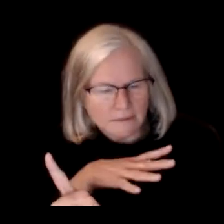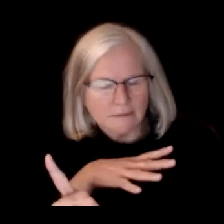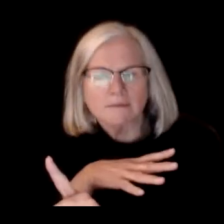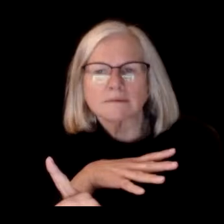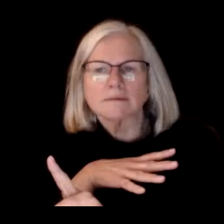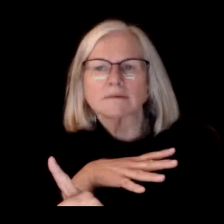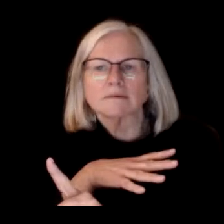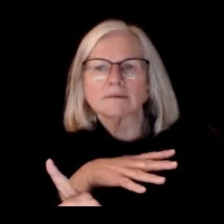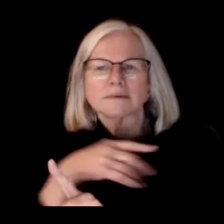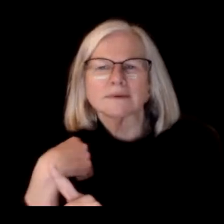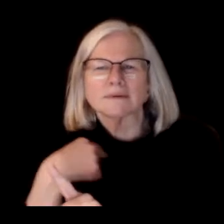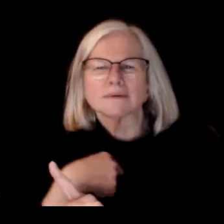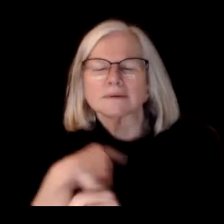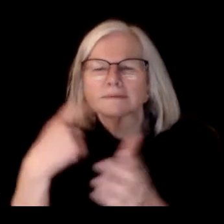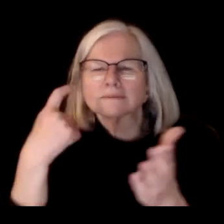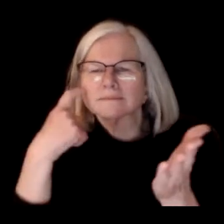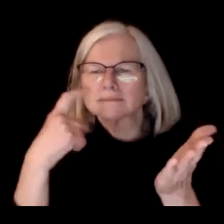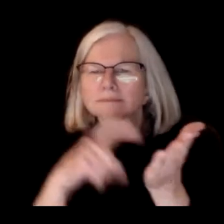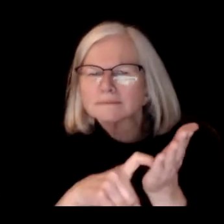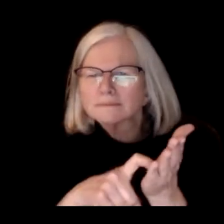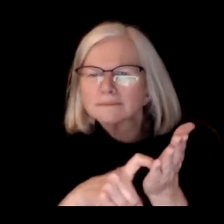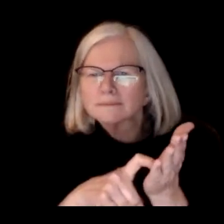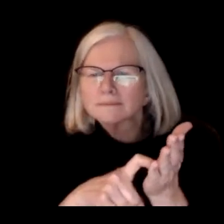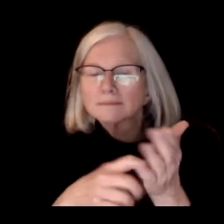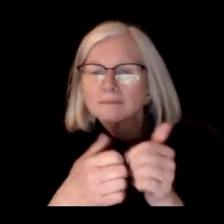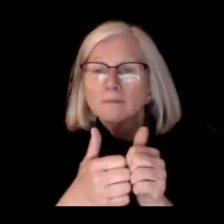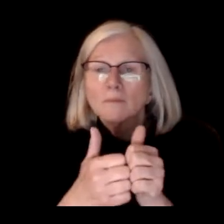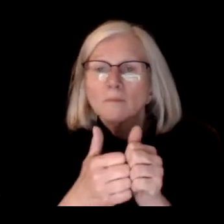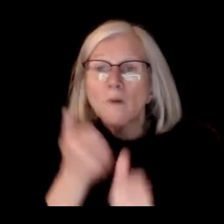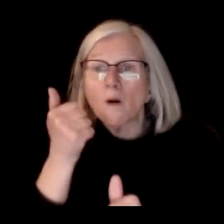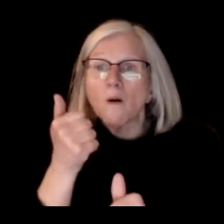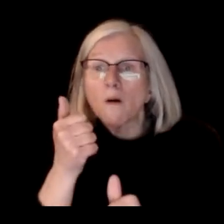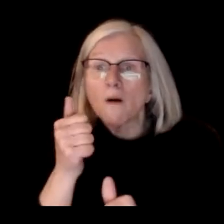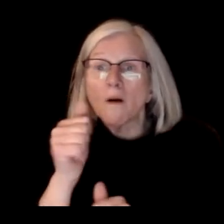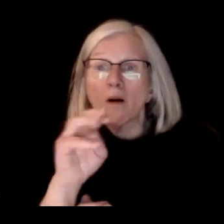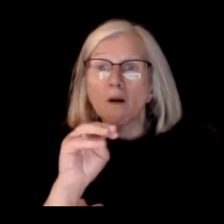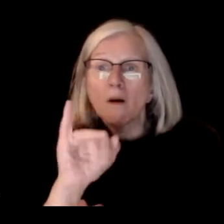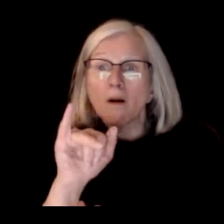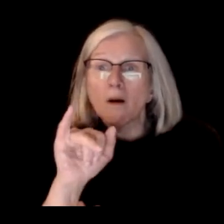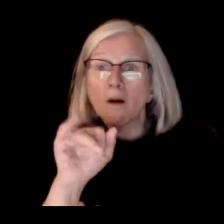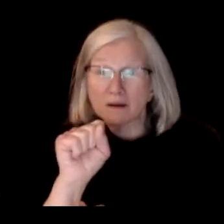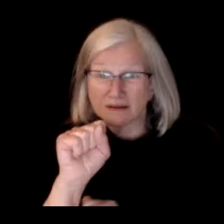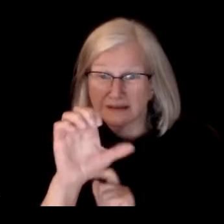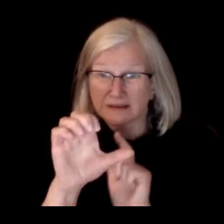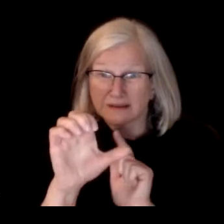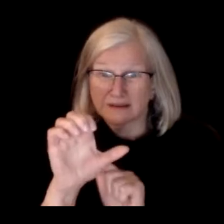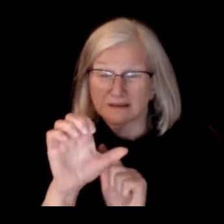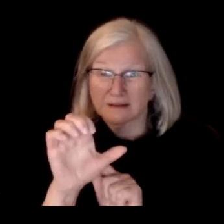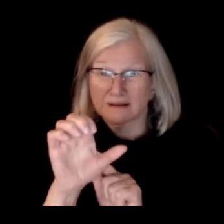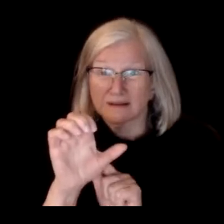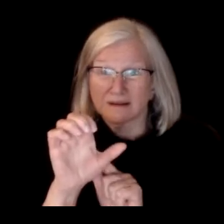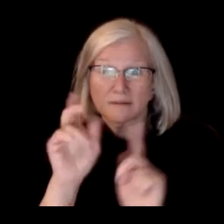that 60% of our MIS-C cases are Black or Hispanic